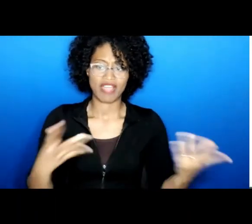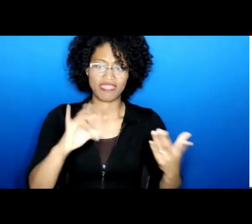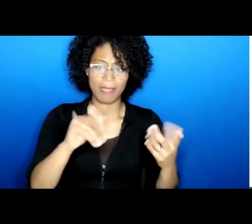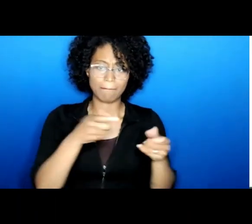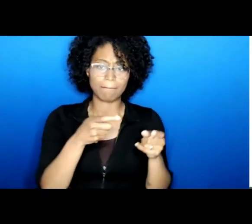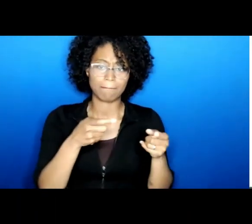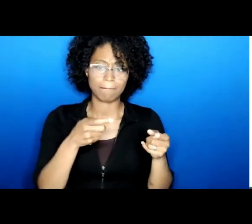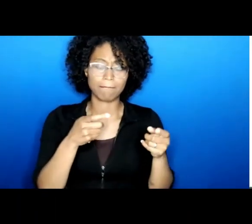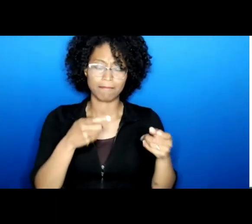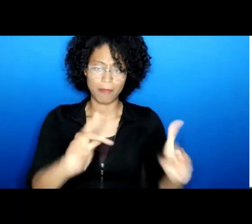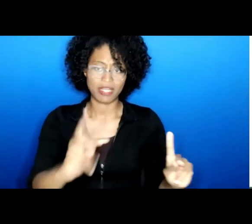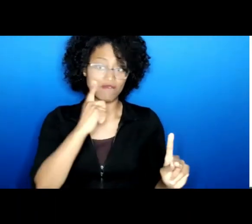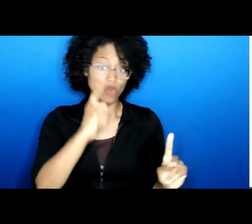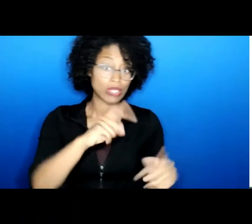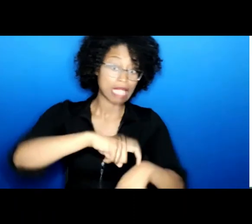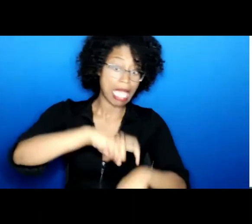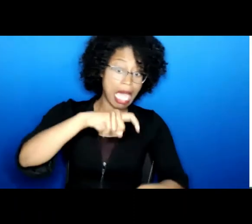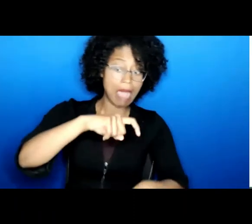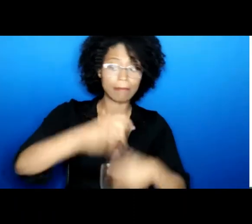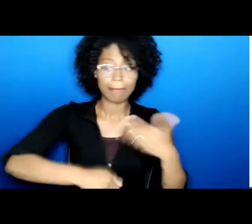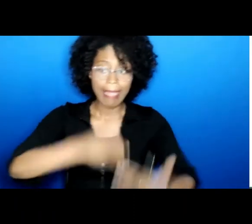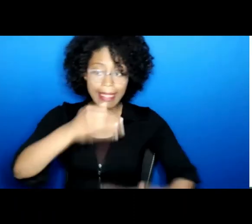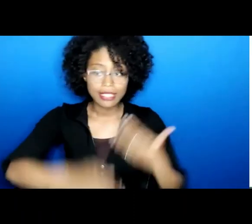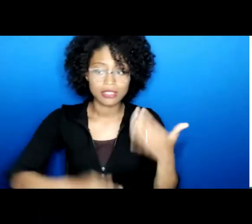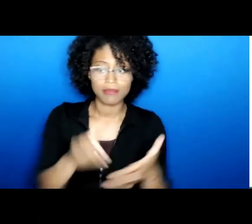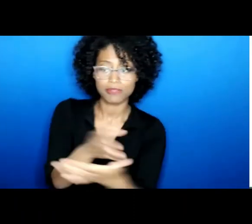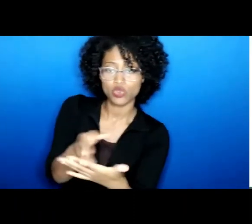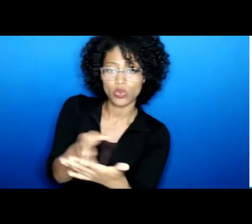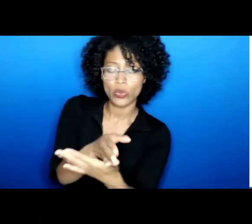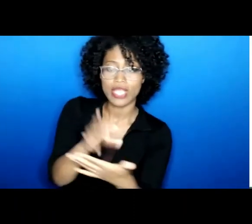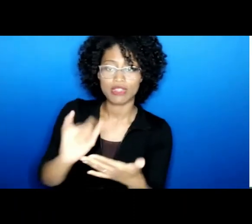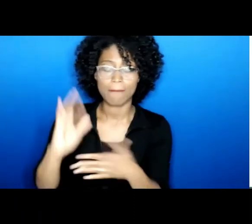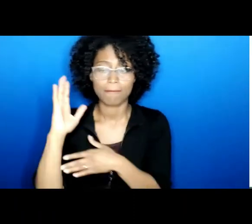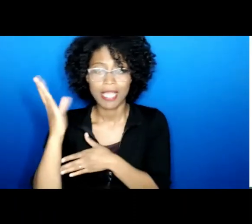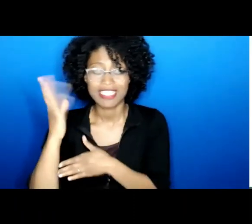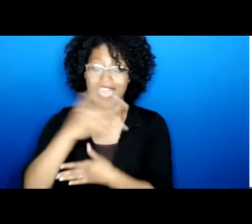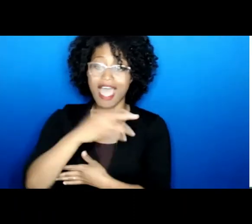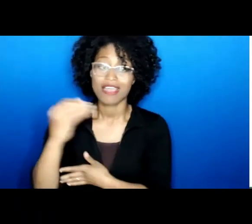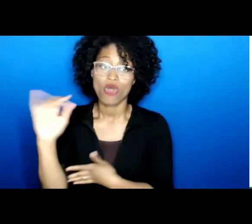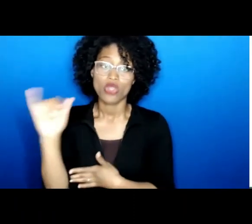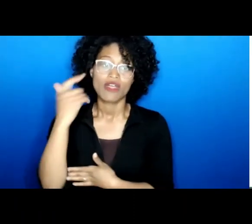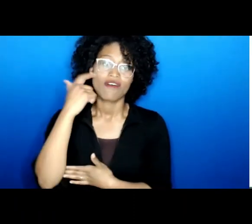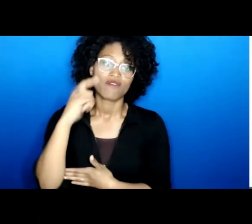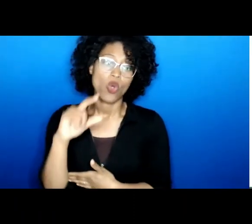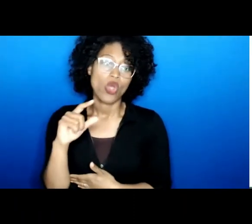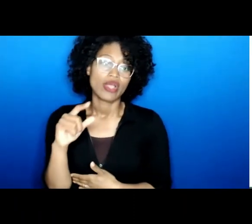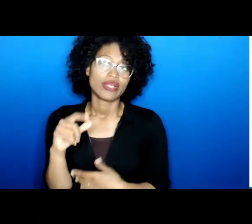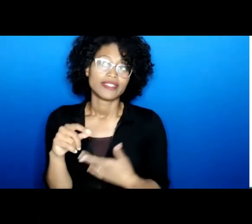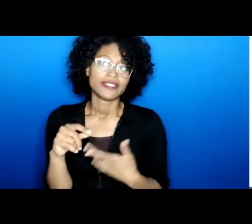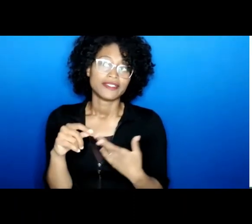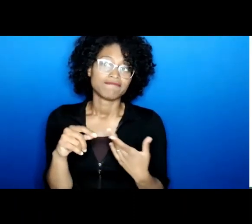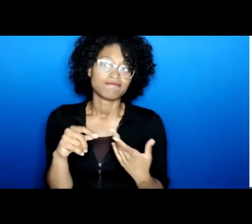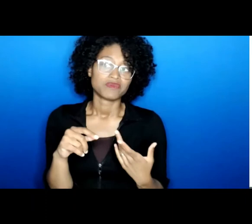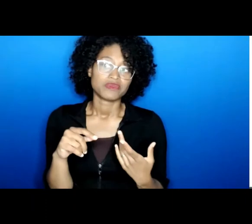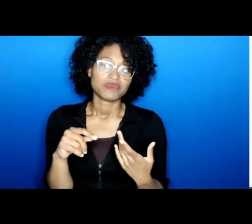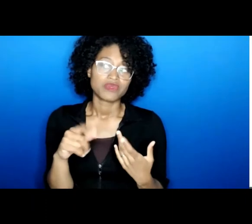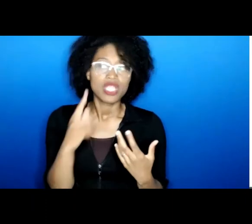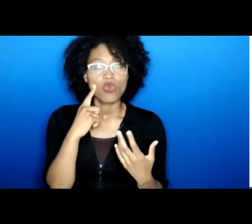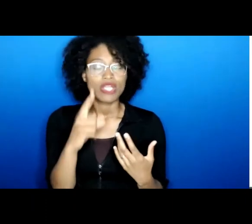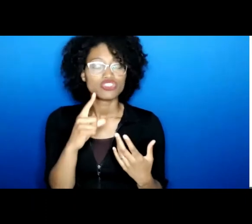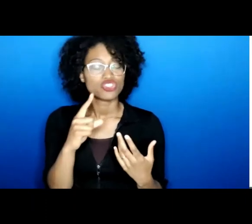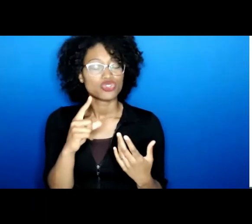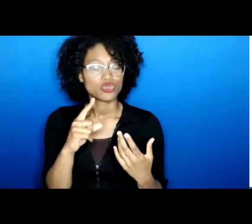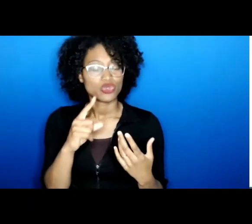both for timing and pace between presentations, as well as, you know, to create the kind of dynamic of